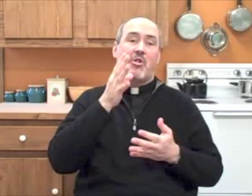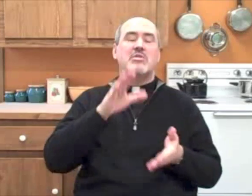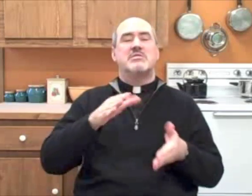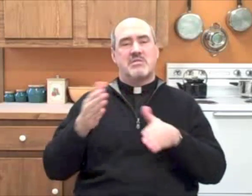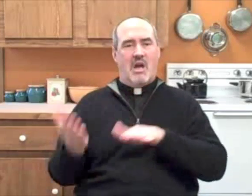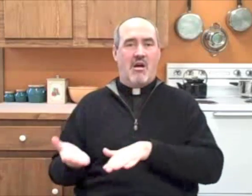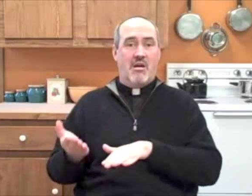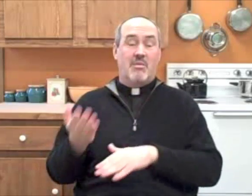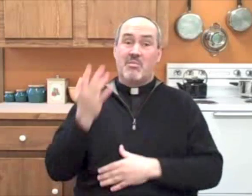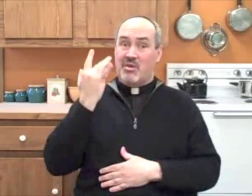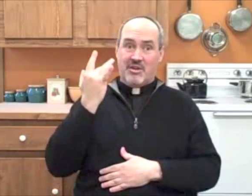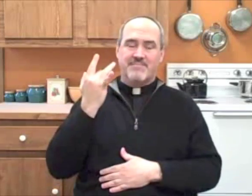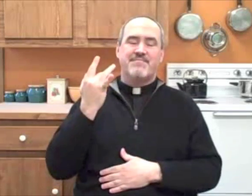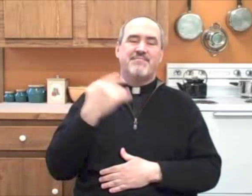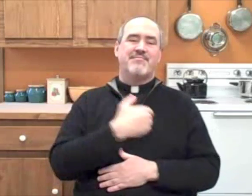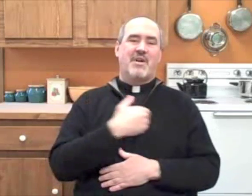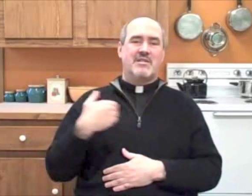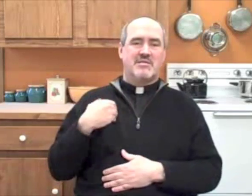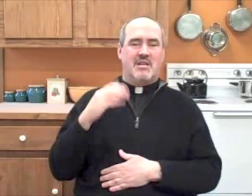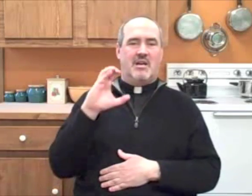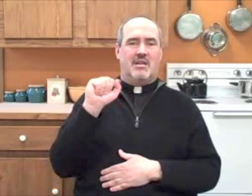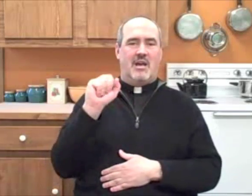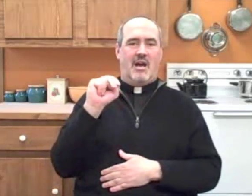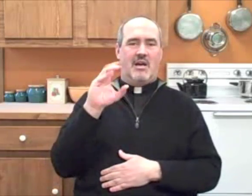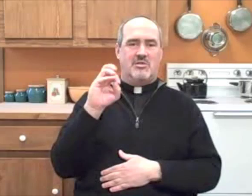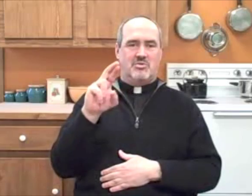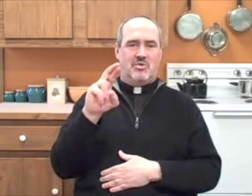passed away from breast cancer.